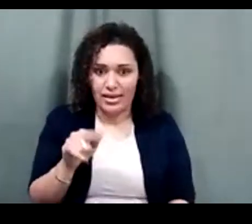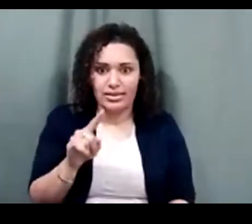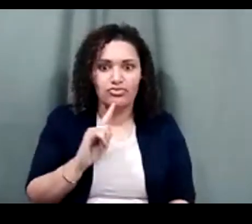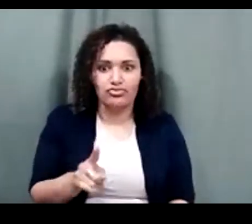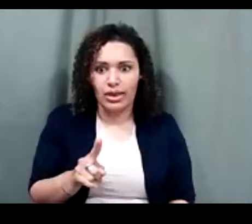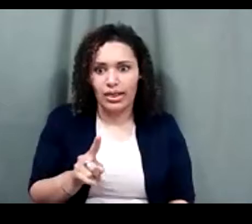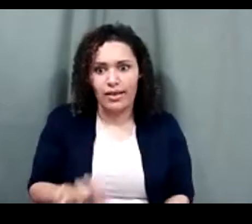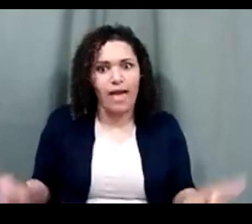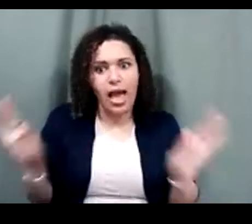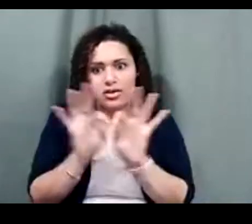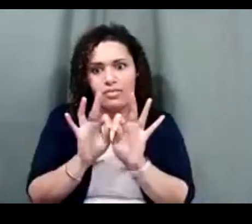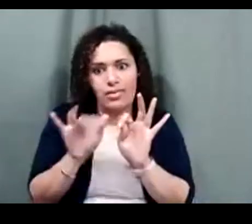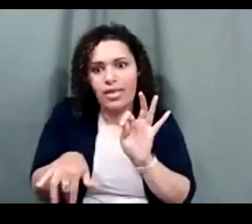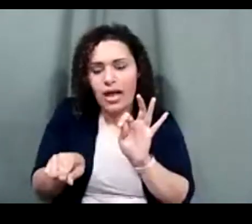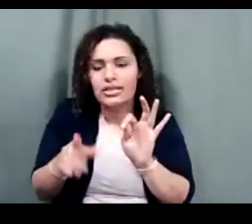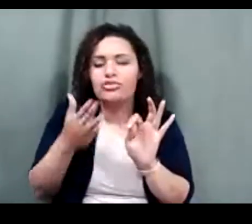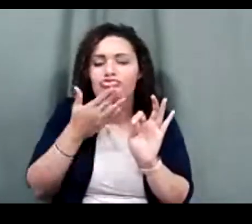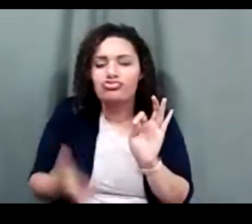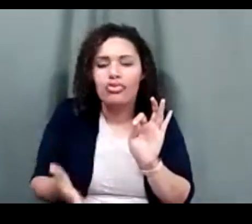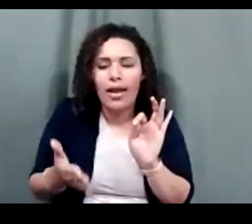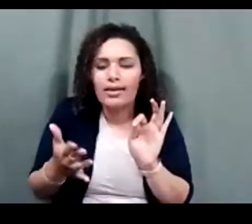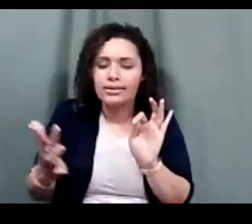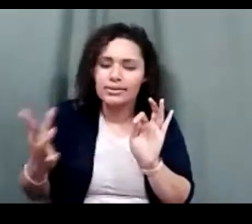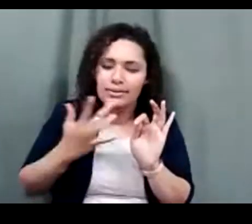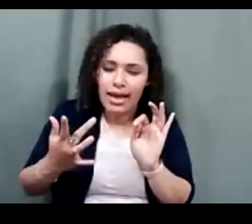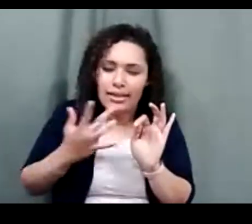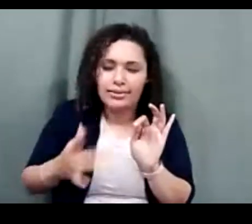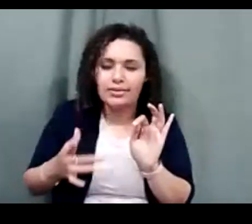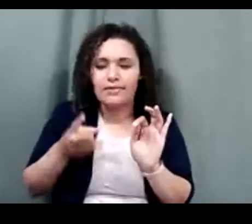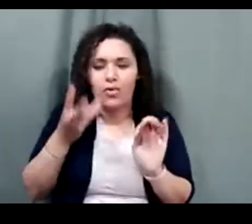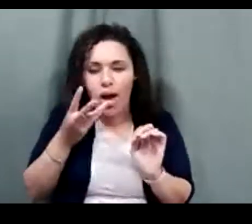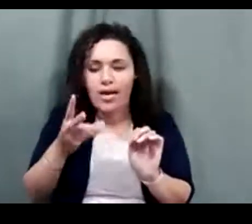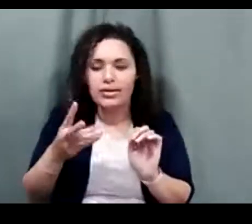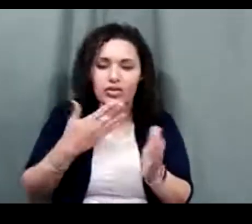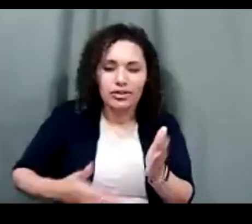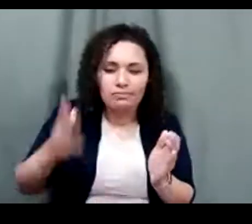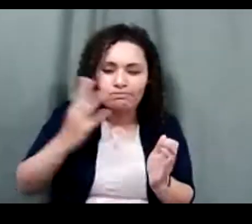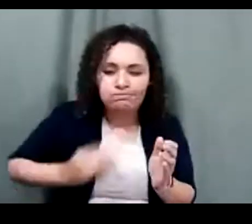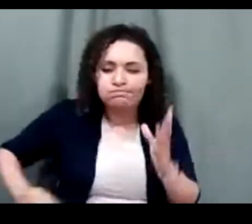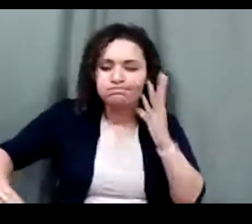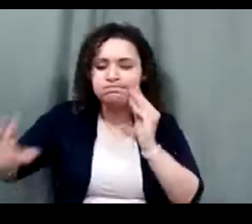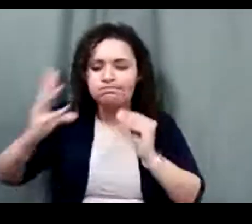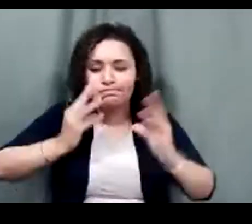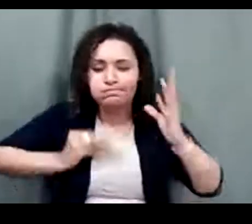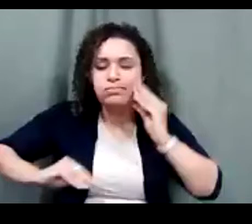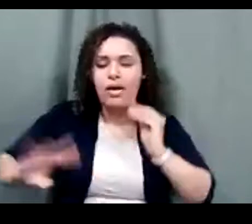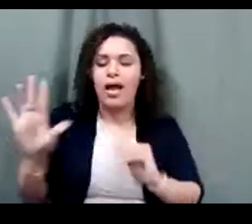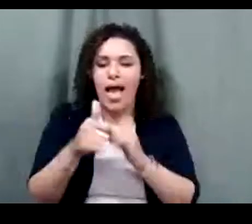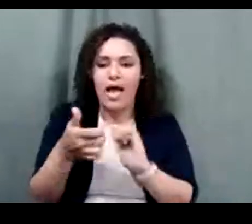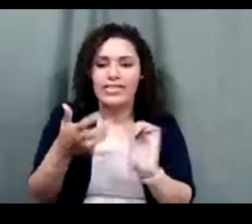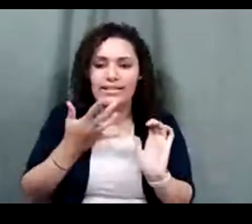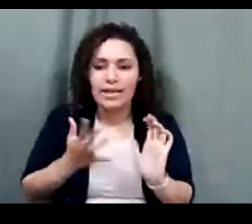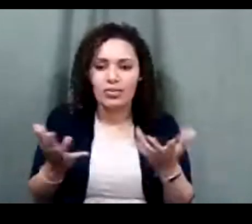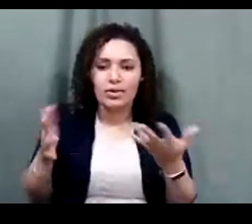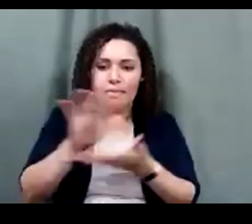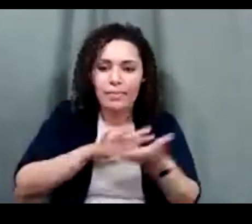He just has a great palate and a lot of experience and a lot of imagination of how things are going to taste when you put them together, that